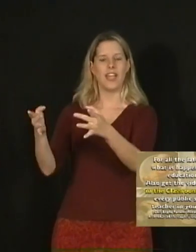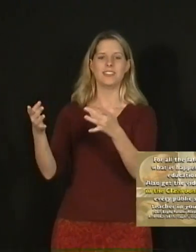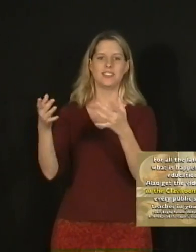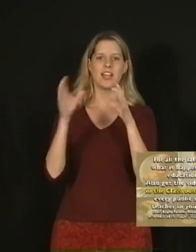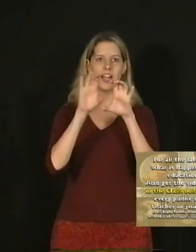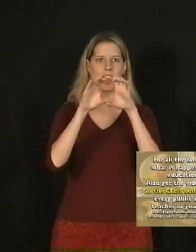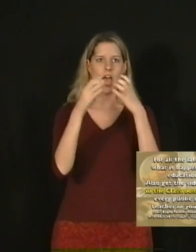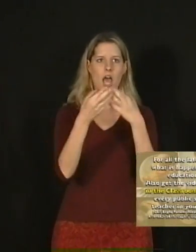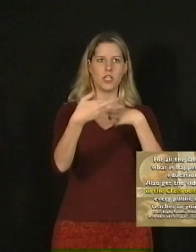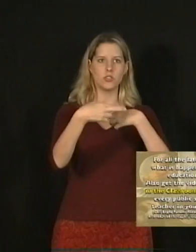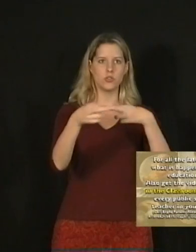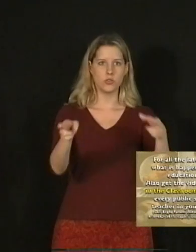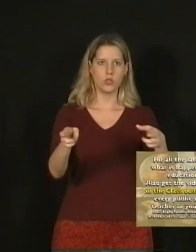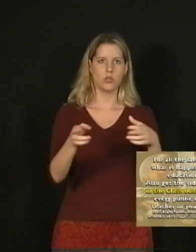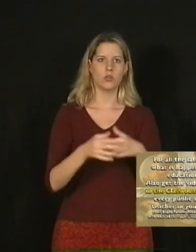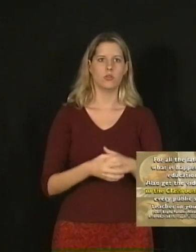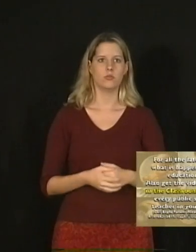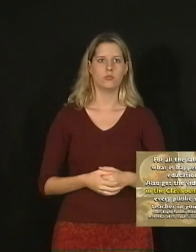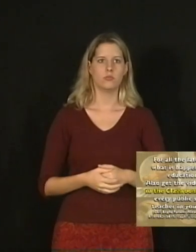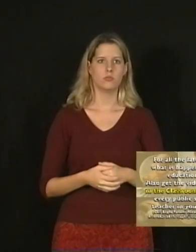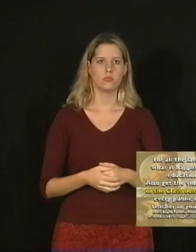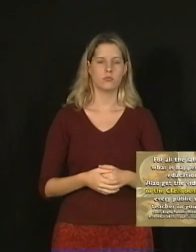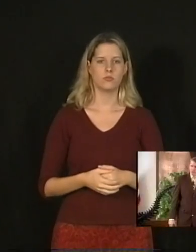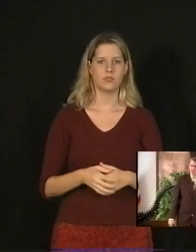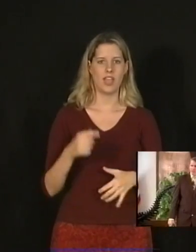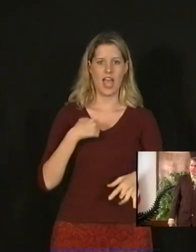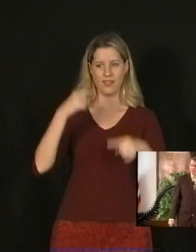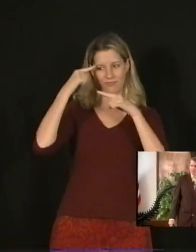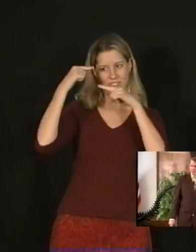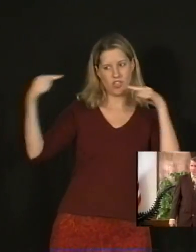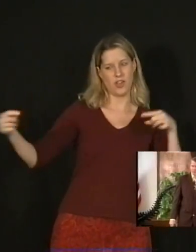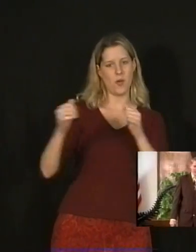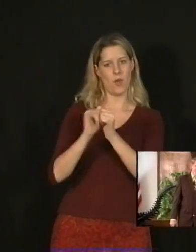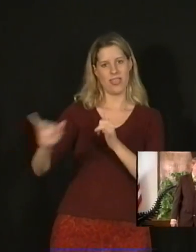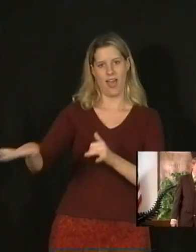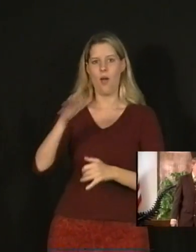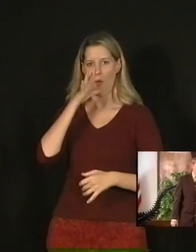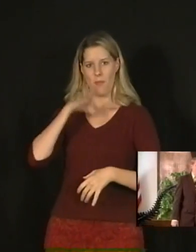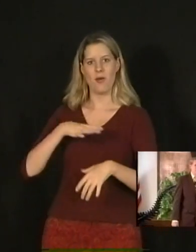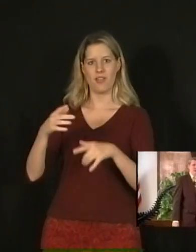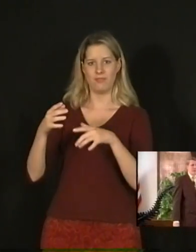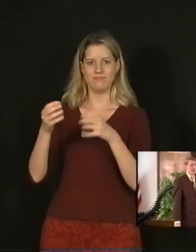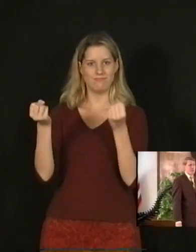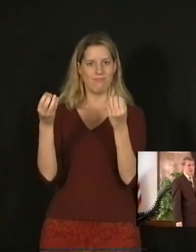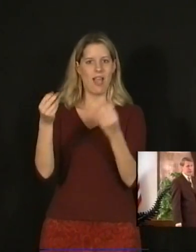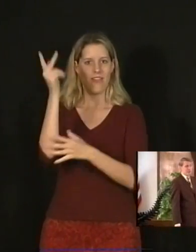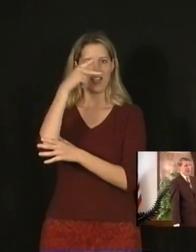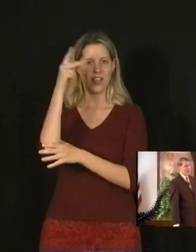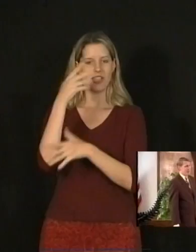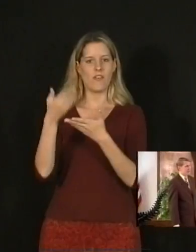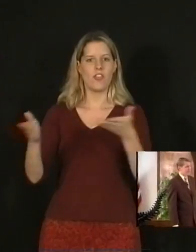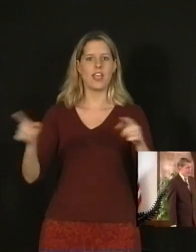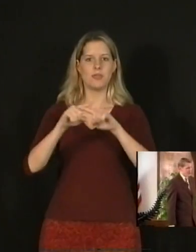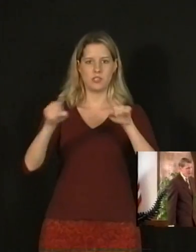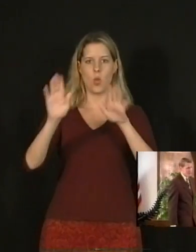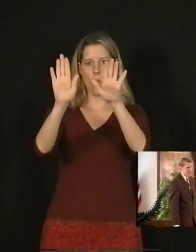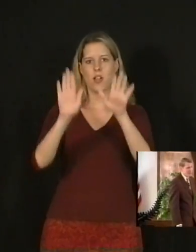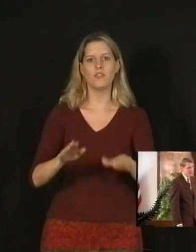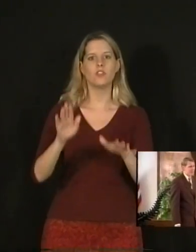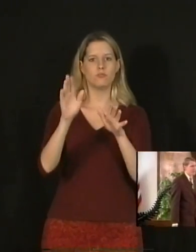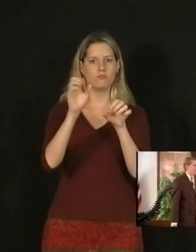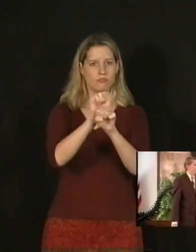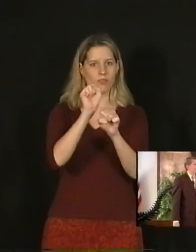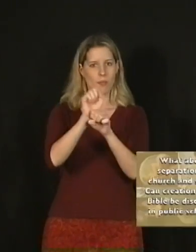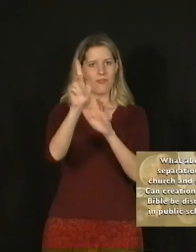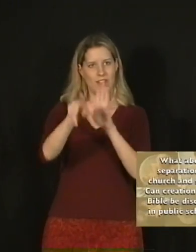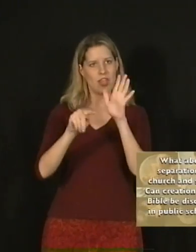Forum, Phyllis Schlafly's organization. Now, I would disagree with Phyllis on several philosophical things, but I think she's done a great job with this video here on what's